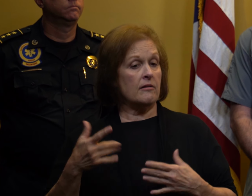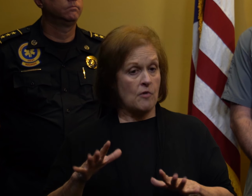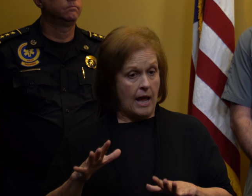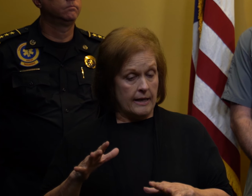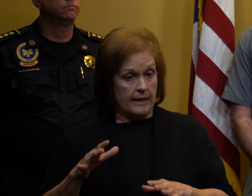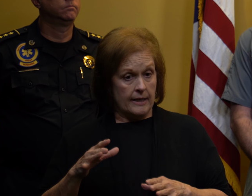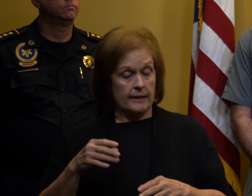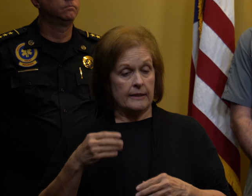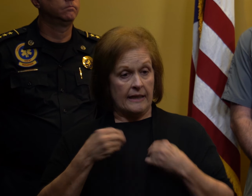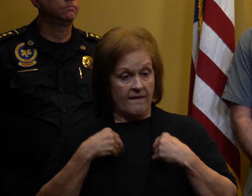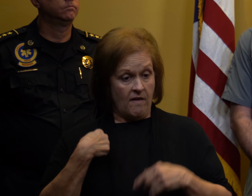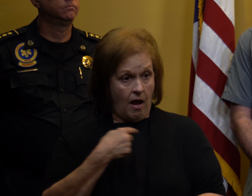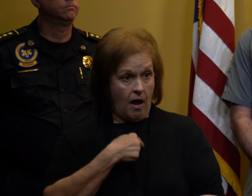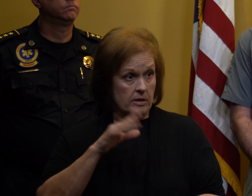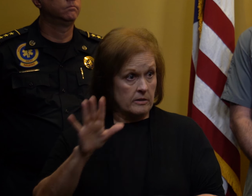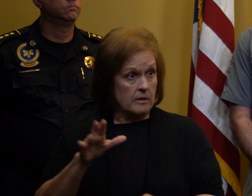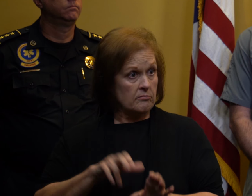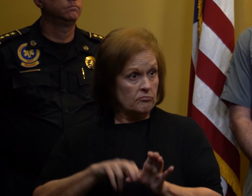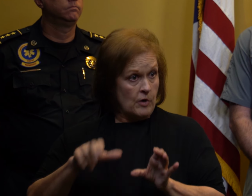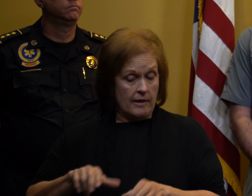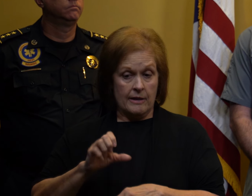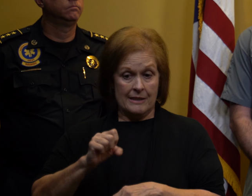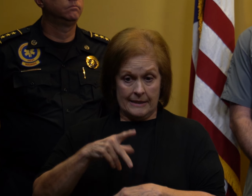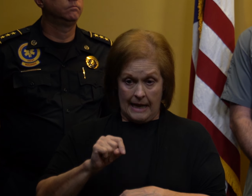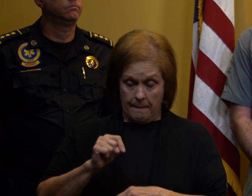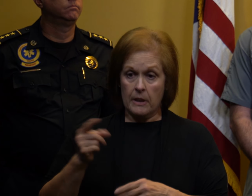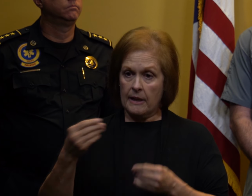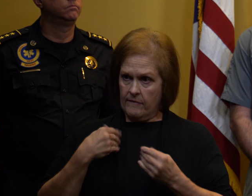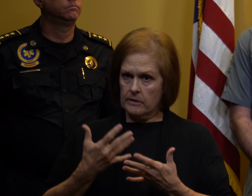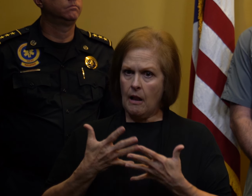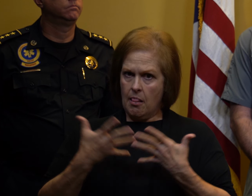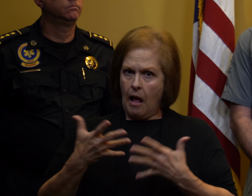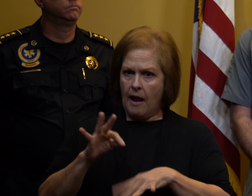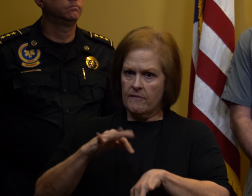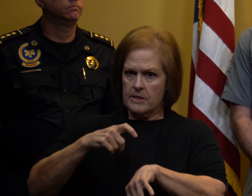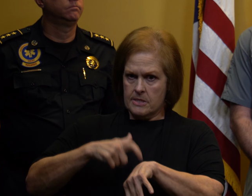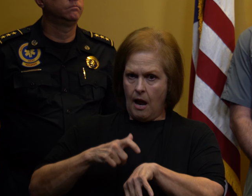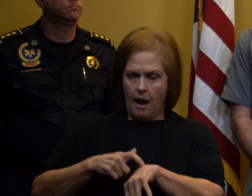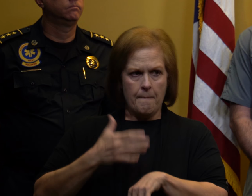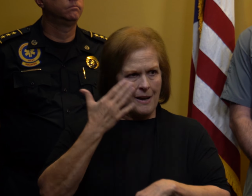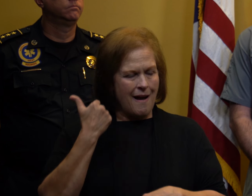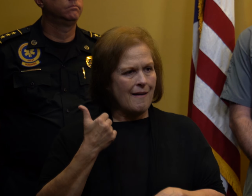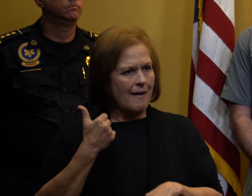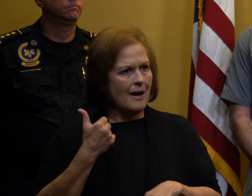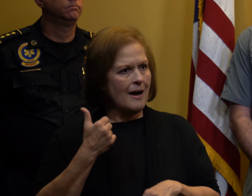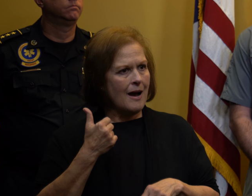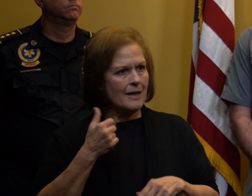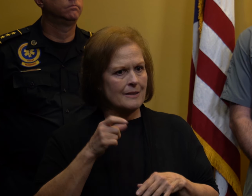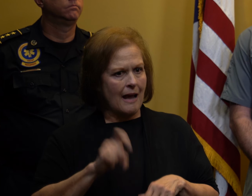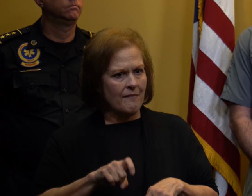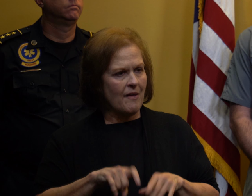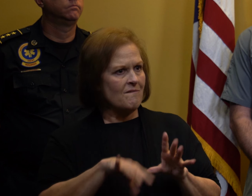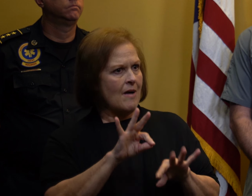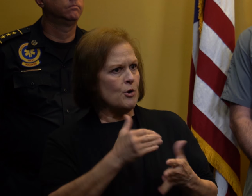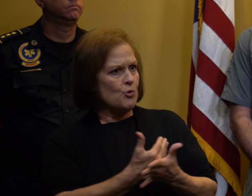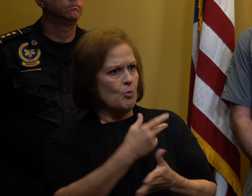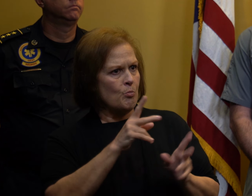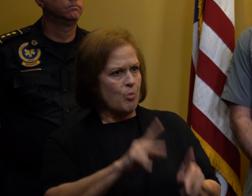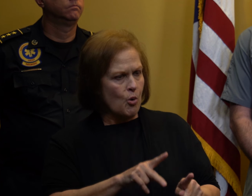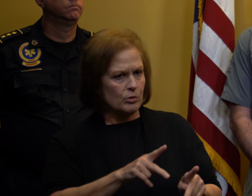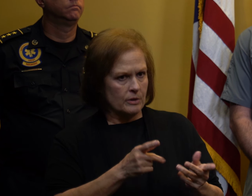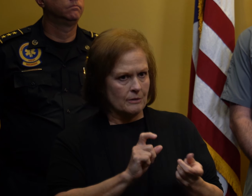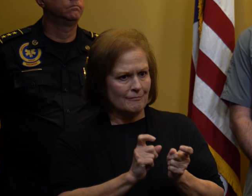resignation, gave a great lead time. I thank him so much for that, because transition does matter, especially when